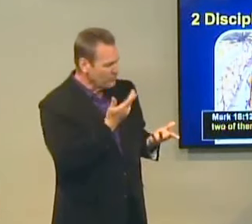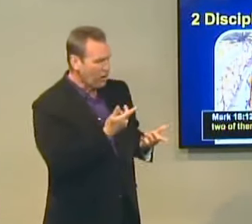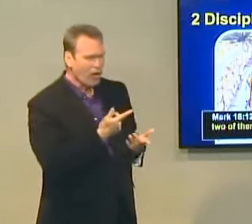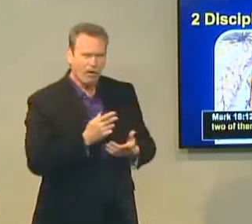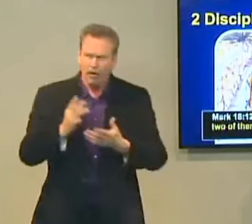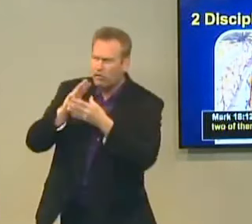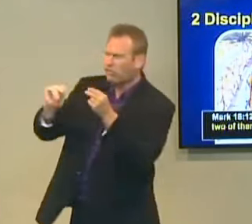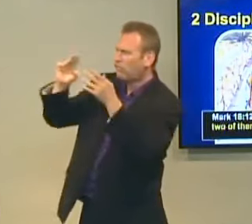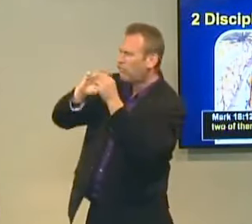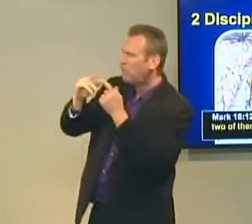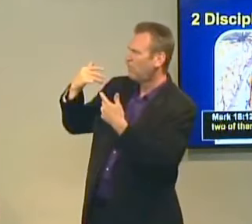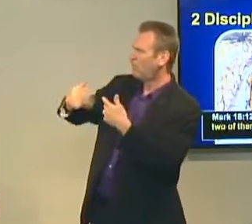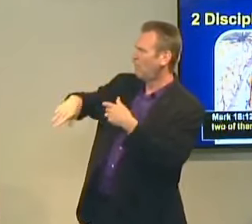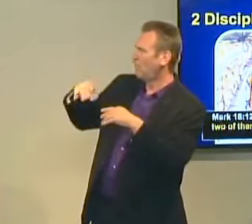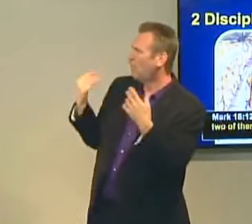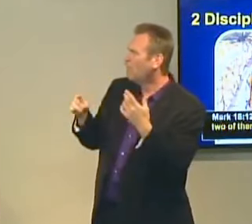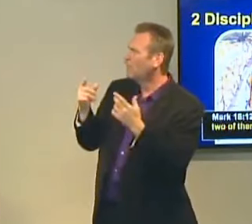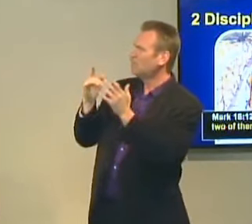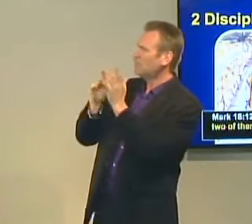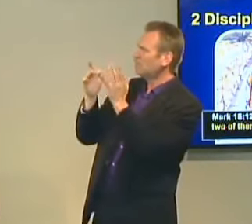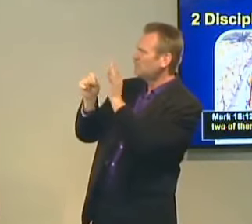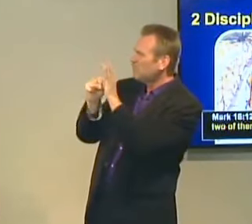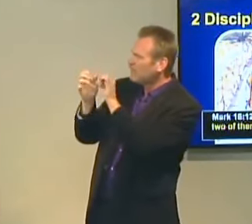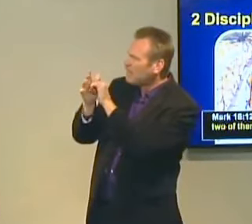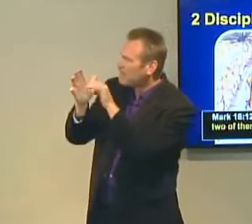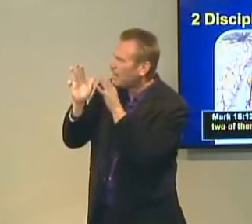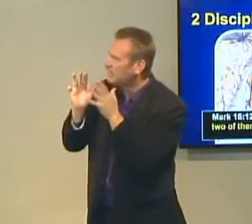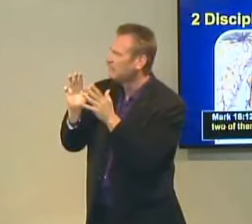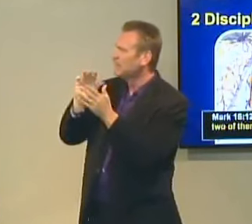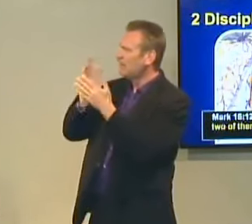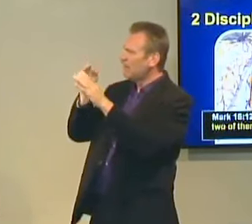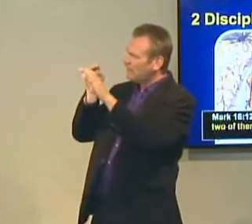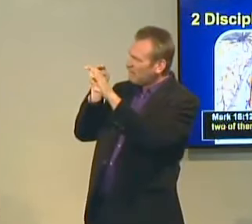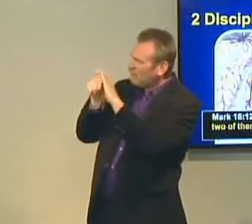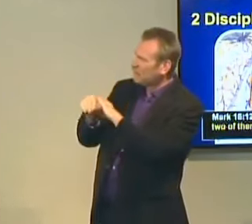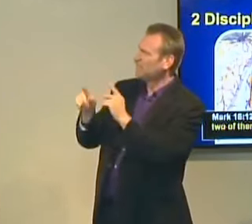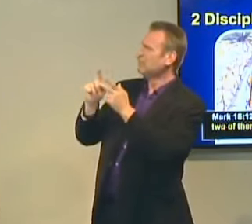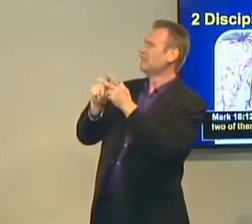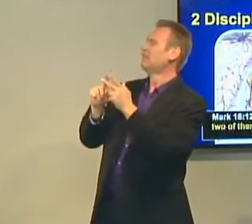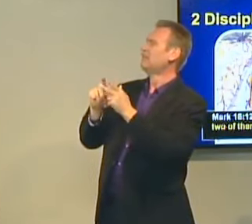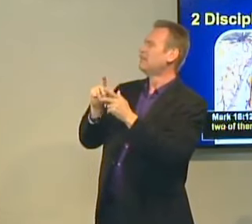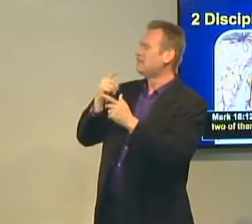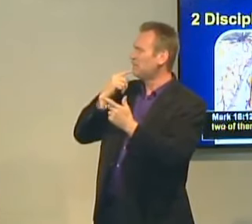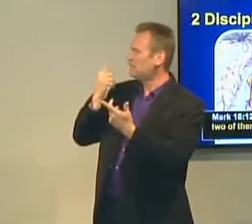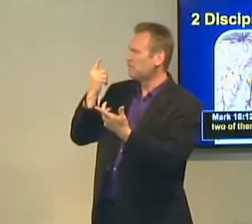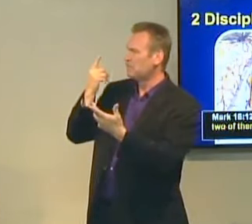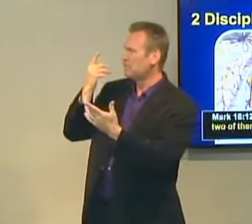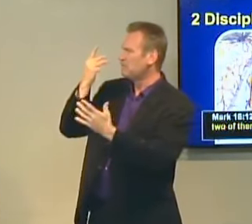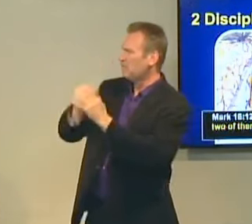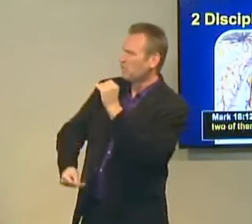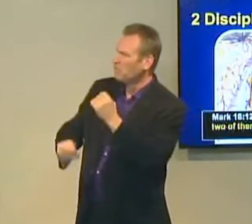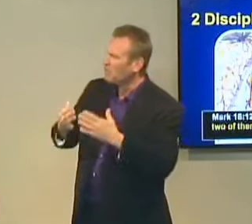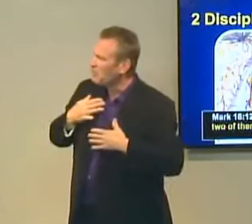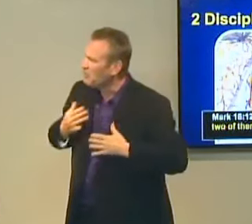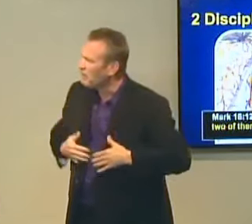In there. Walking. And talking. And telling the story. Of what's happened. Jesus is crucified. He's been buried. And some